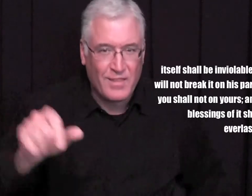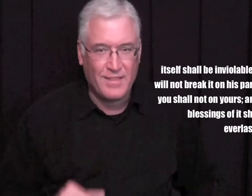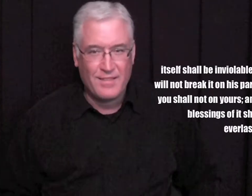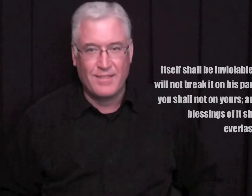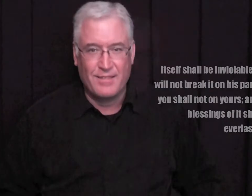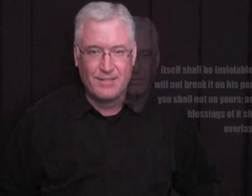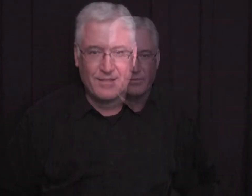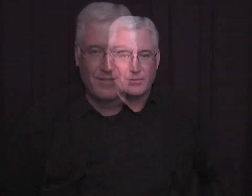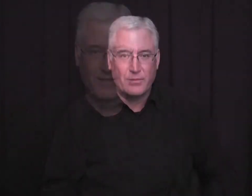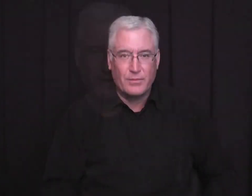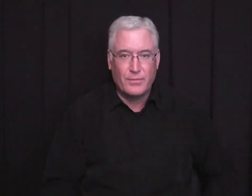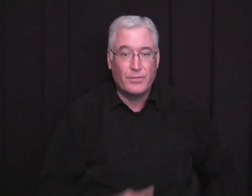Everlasting.